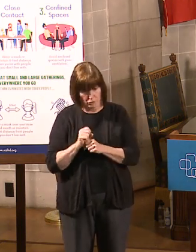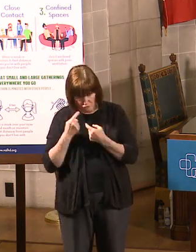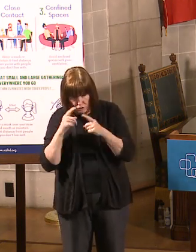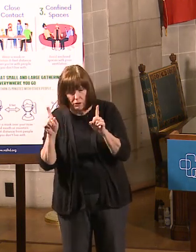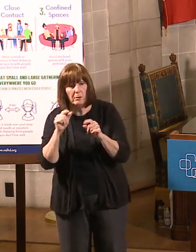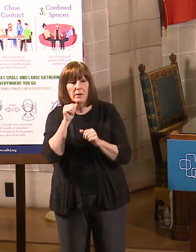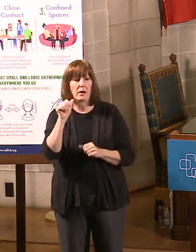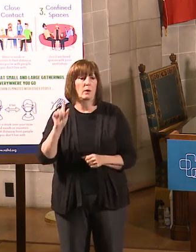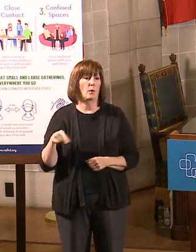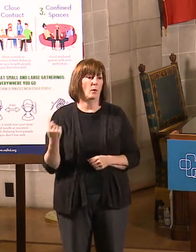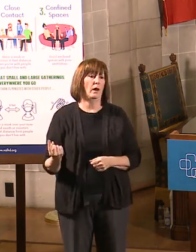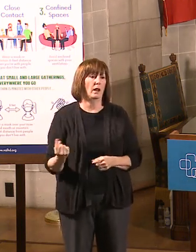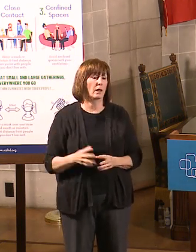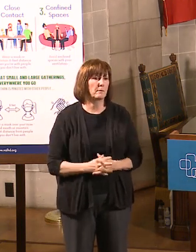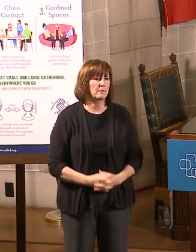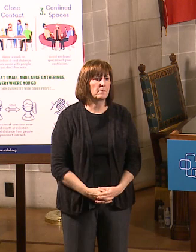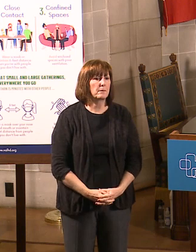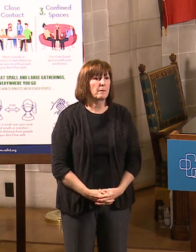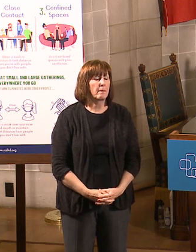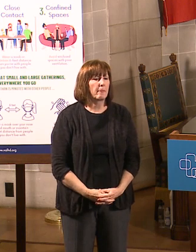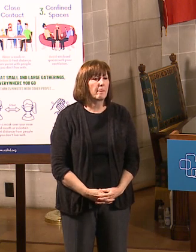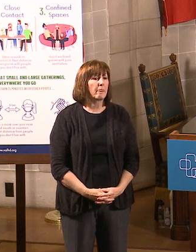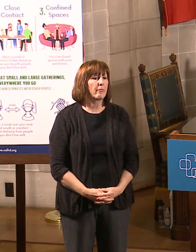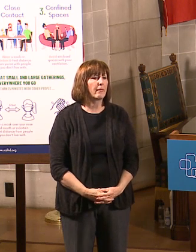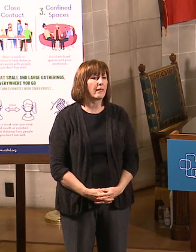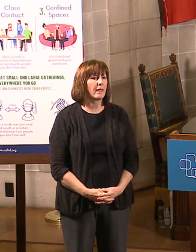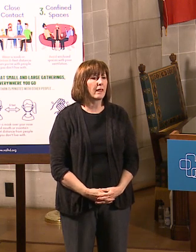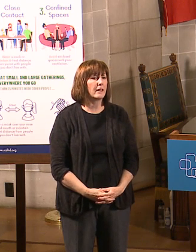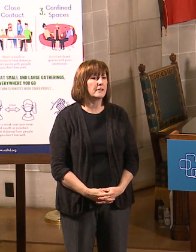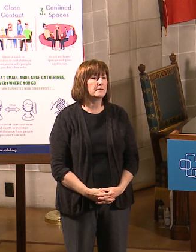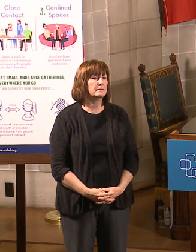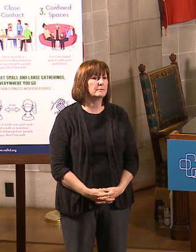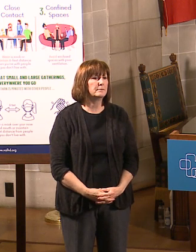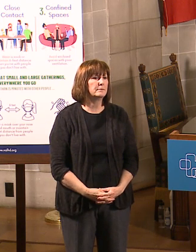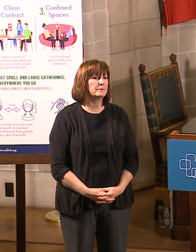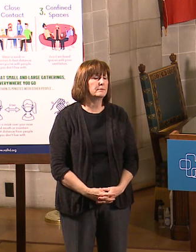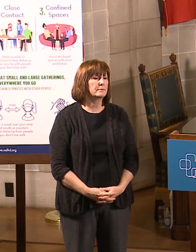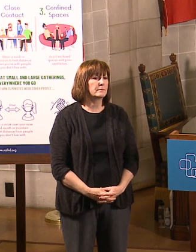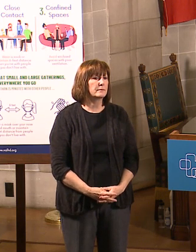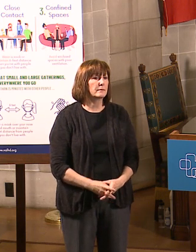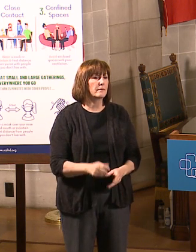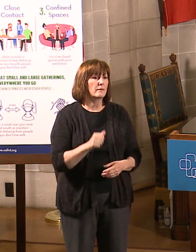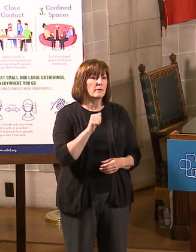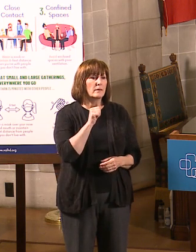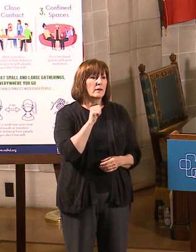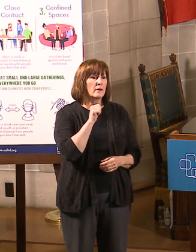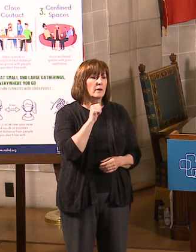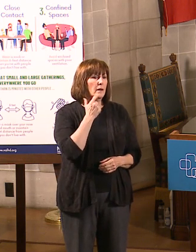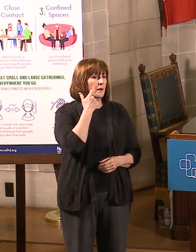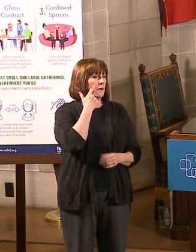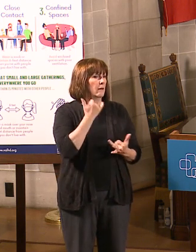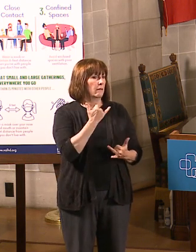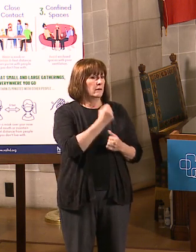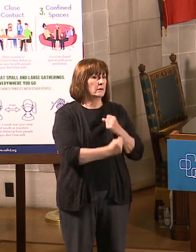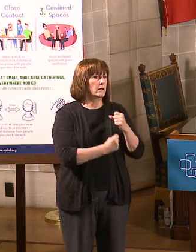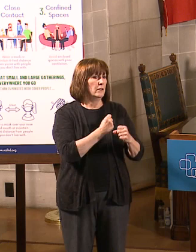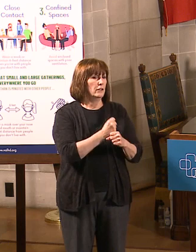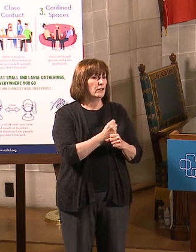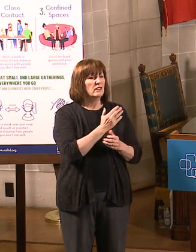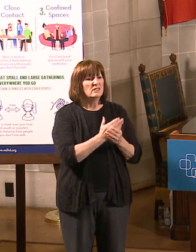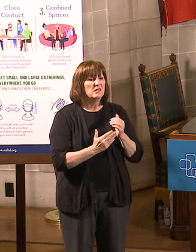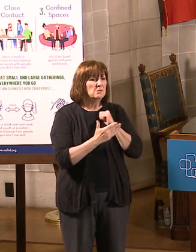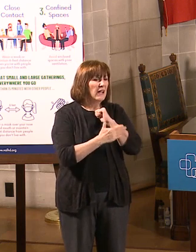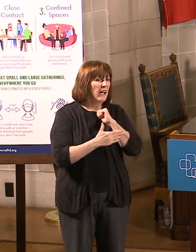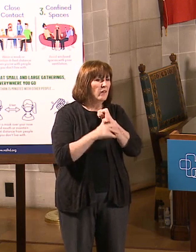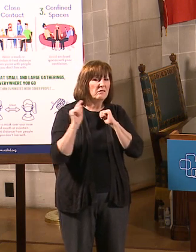tool. What about, and I wasn't clear, I mean, earlier this year when some counties